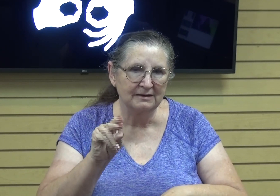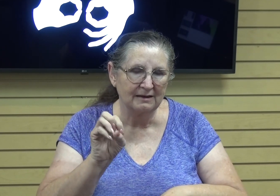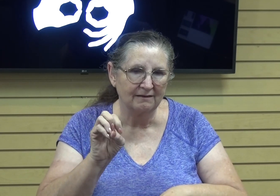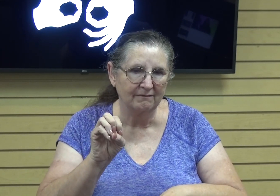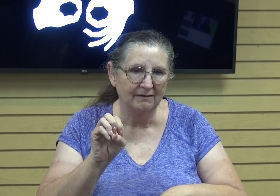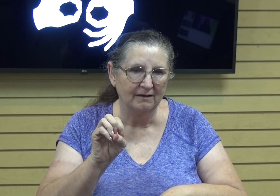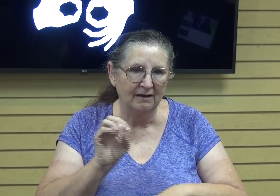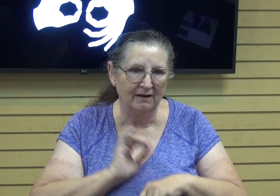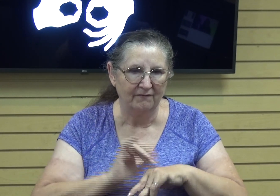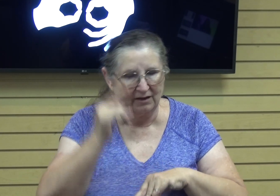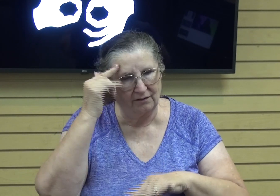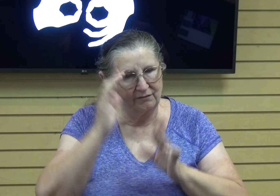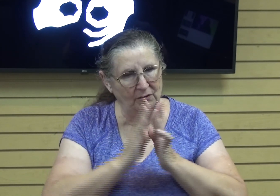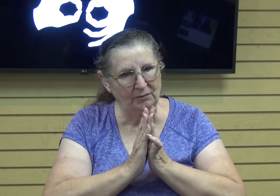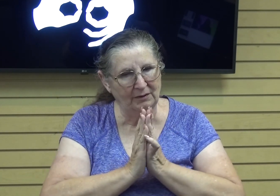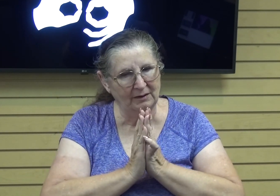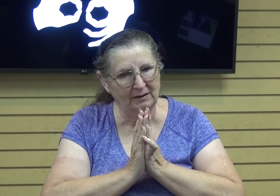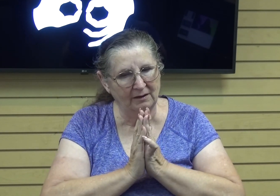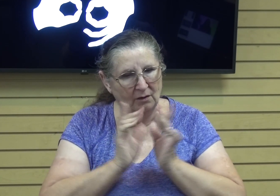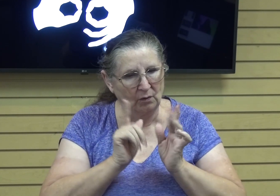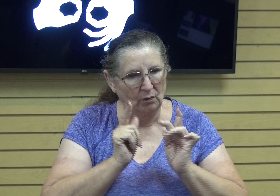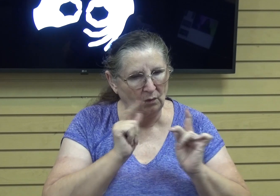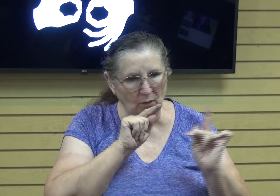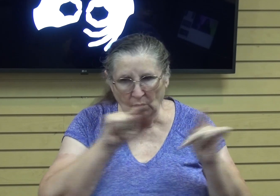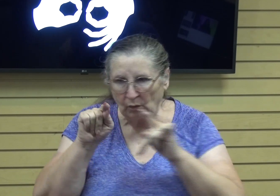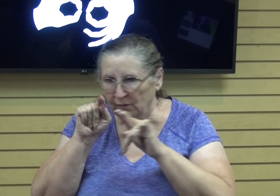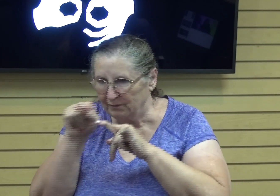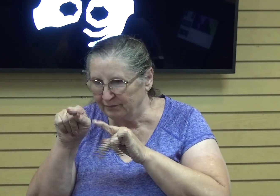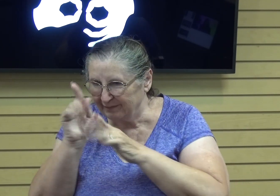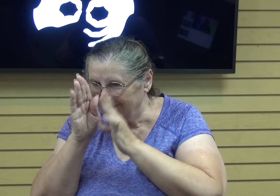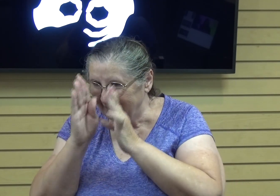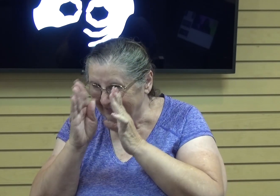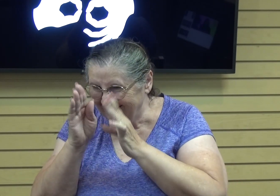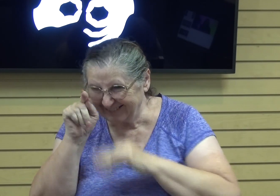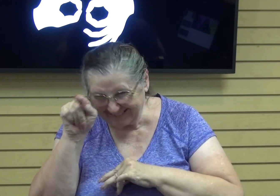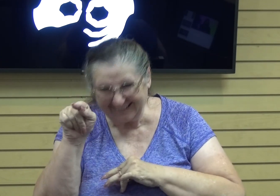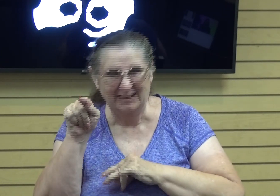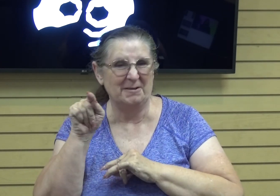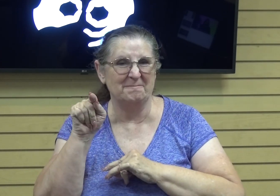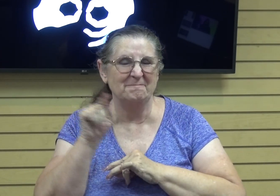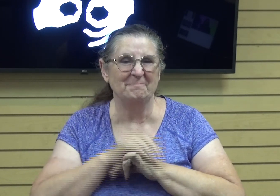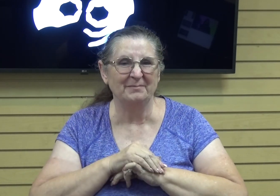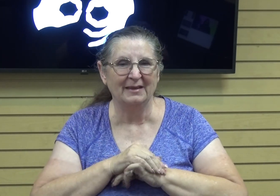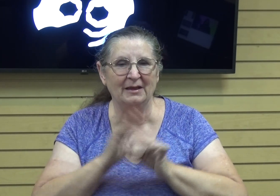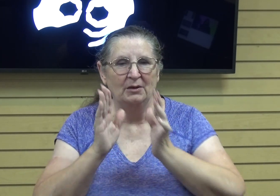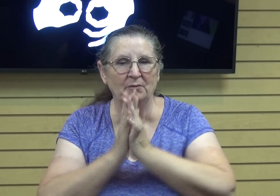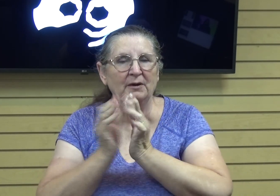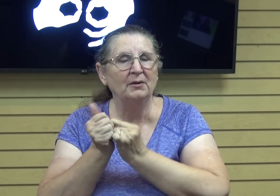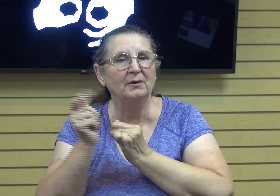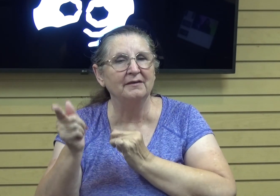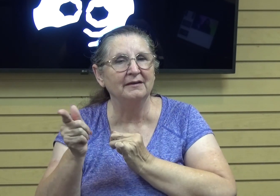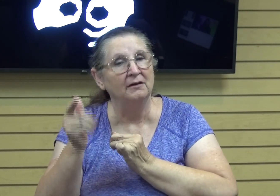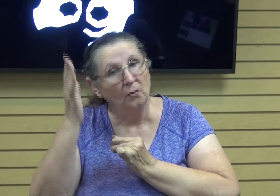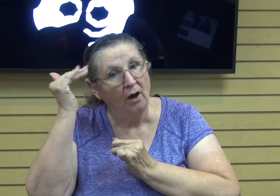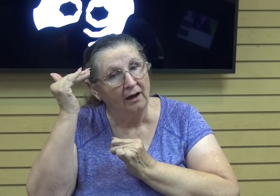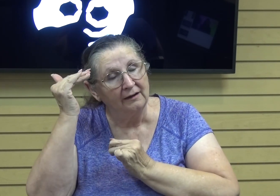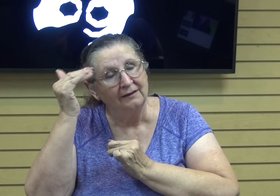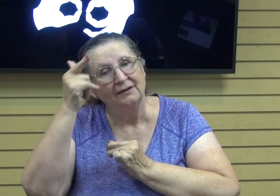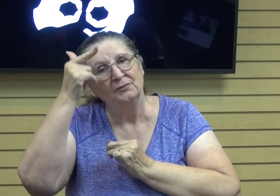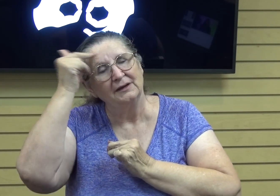prayer there, I kind of had the tendency to go to him and pray with him. Why? Because he